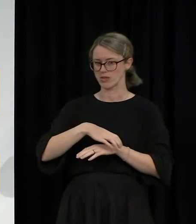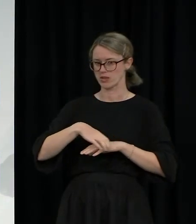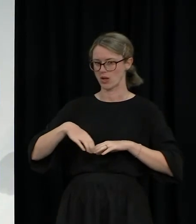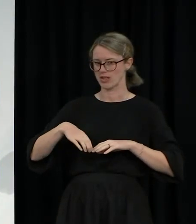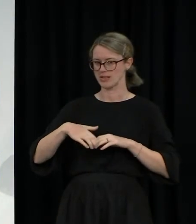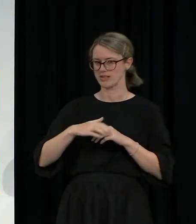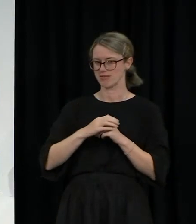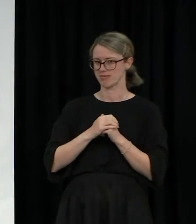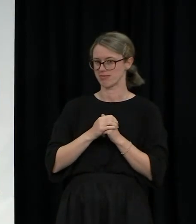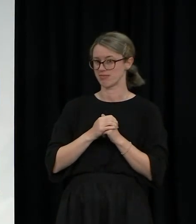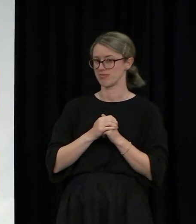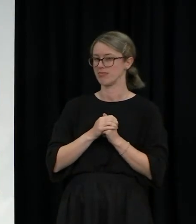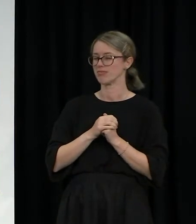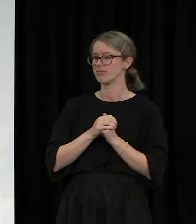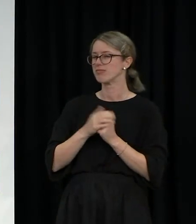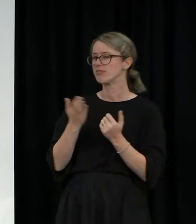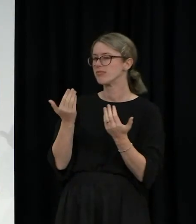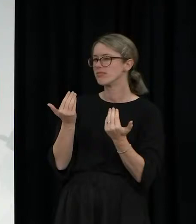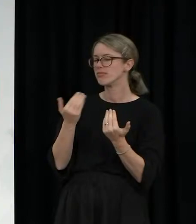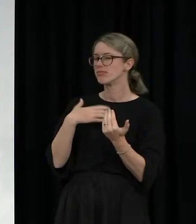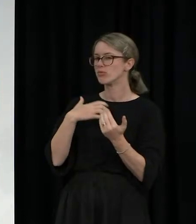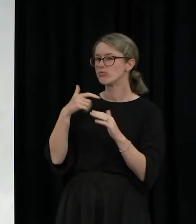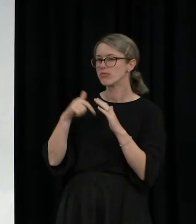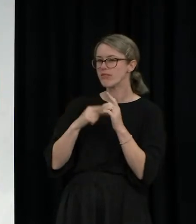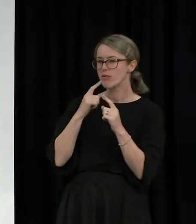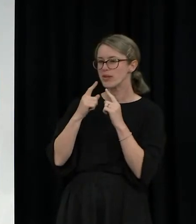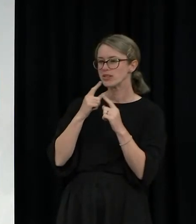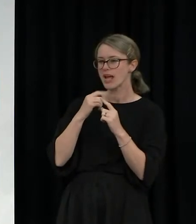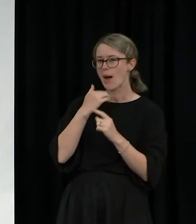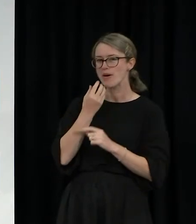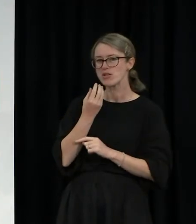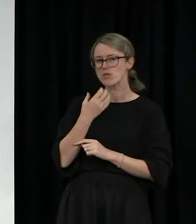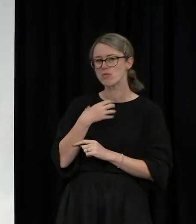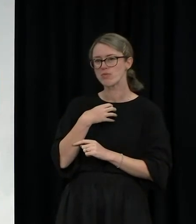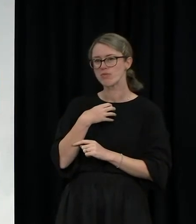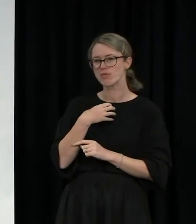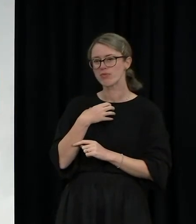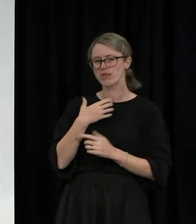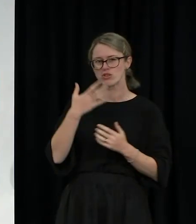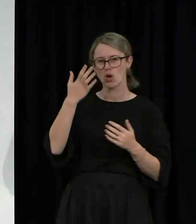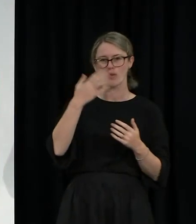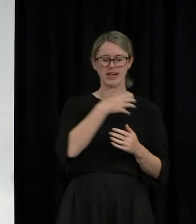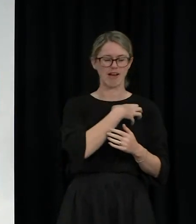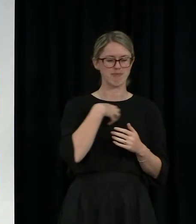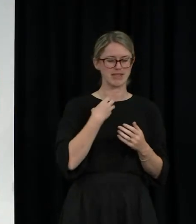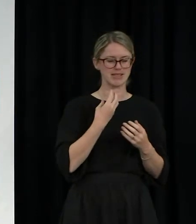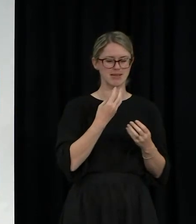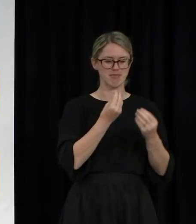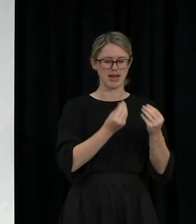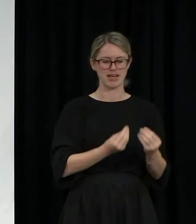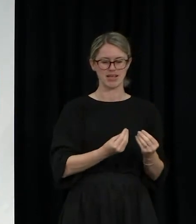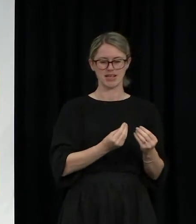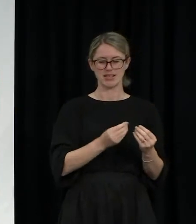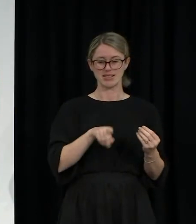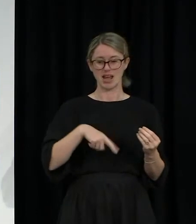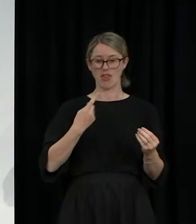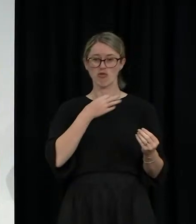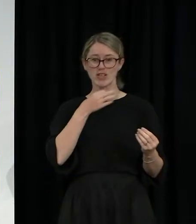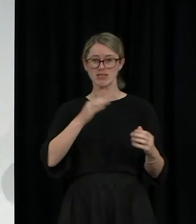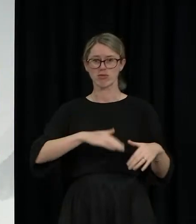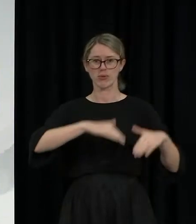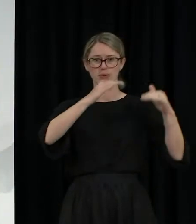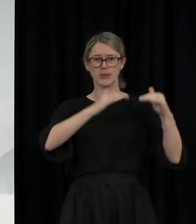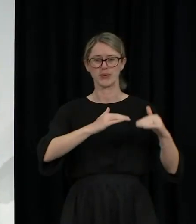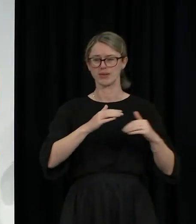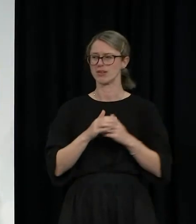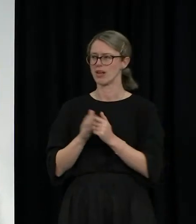$300,000. Just wondering if you could give us a sense, put any numbers to how much more this exposes the Crown's balance sheet to a different type of disaster?